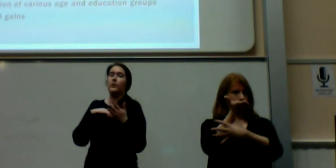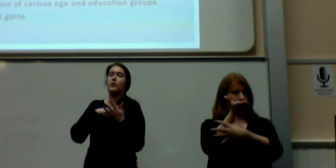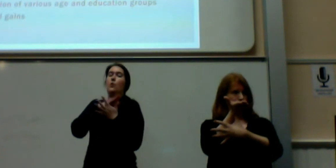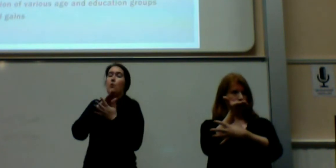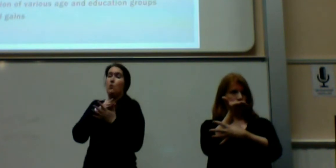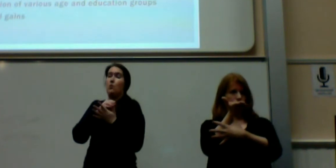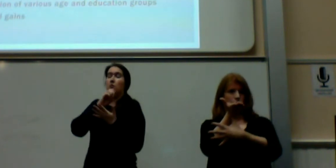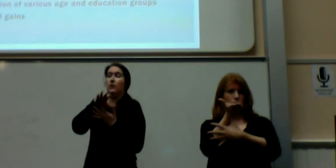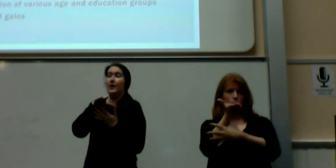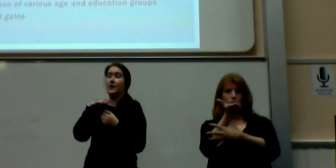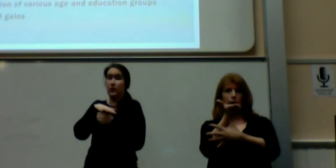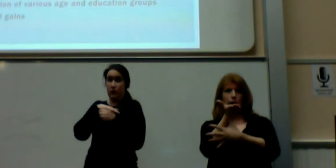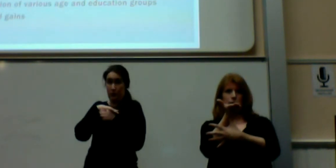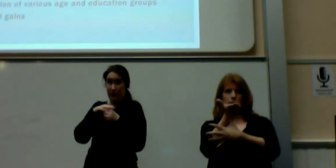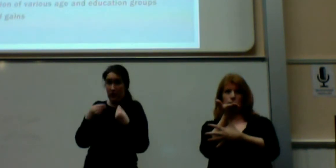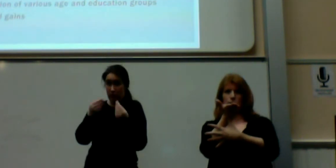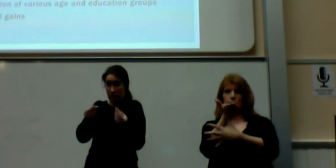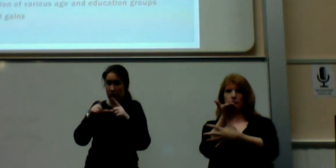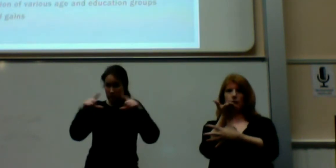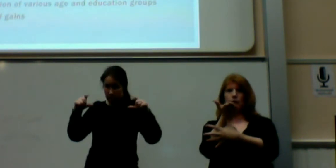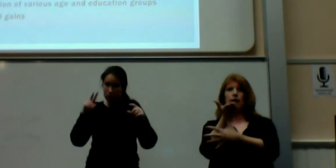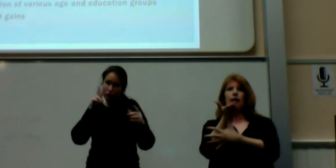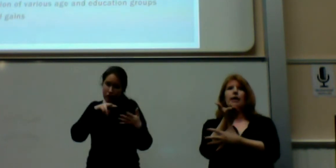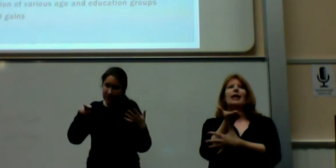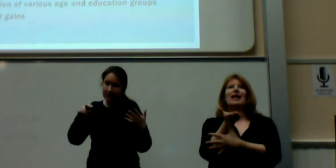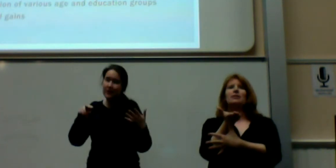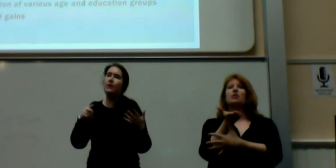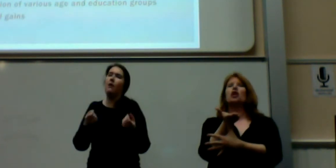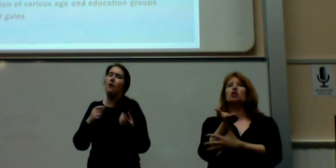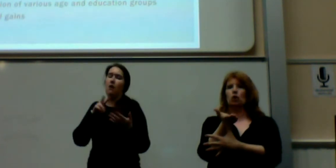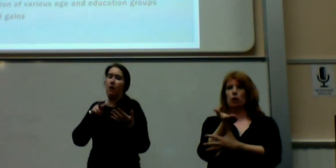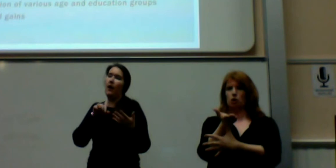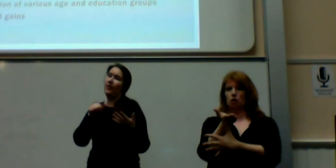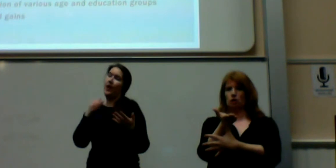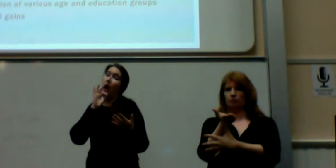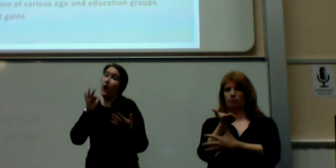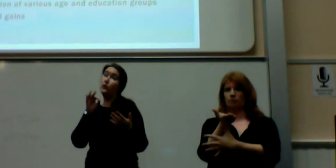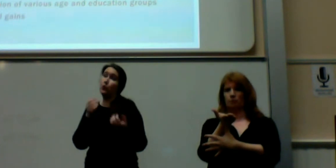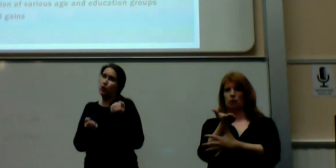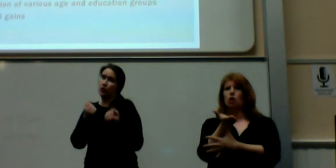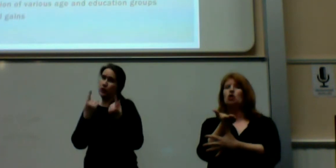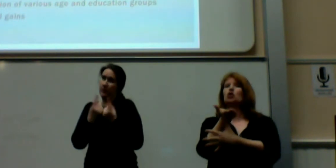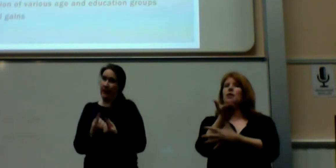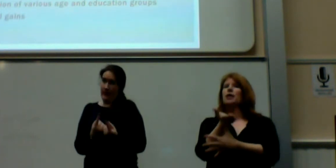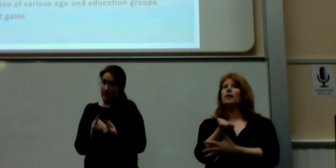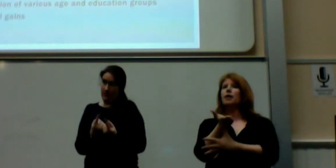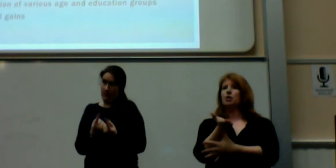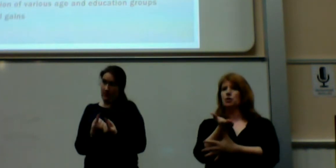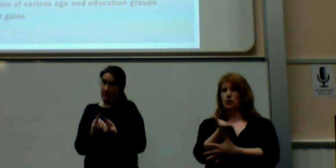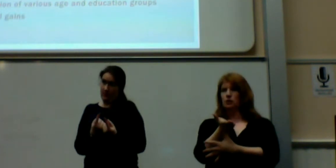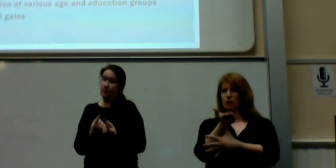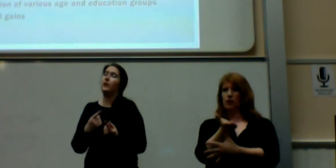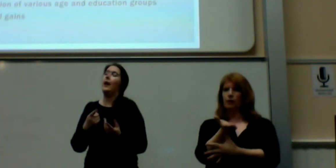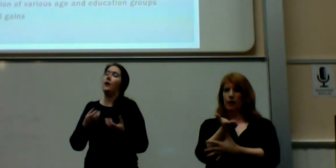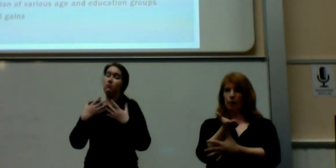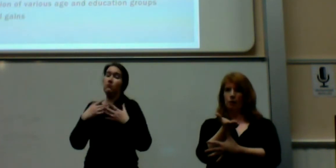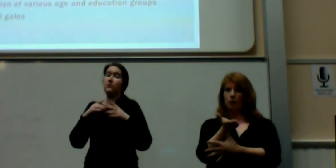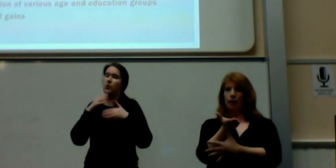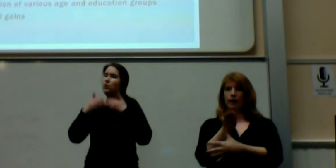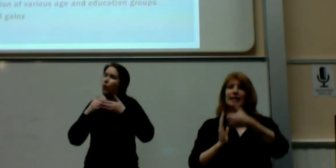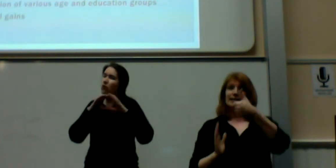you as a respondent of the DIT, it asks a judgment question. Should the character in this